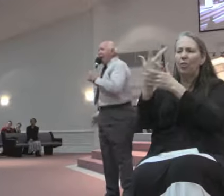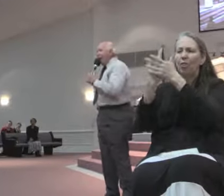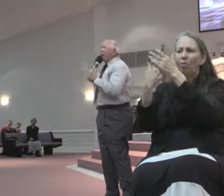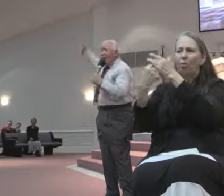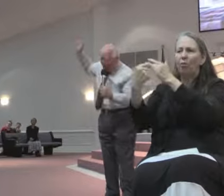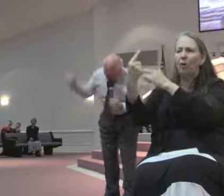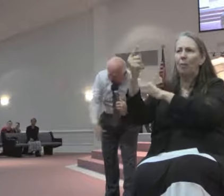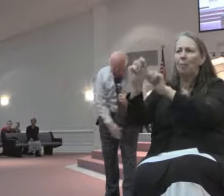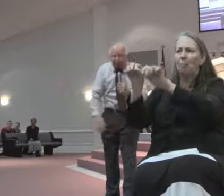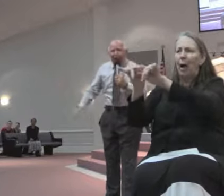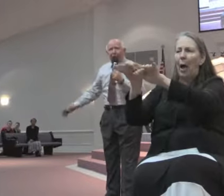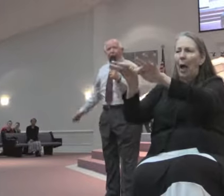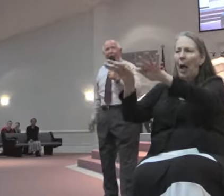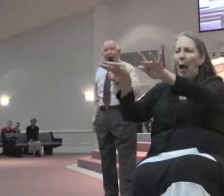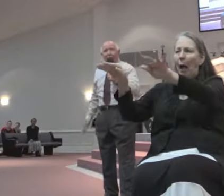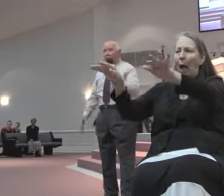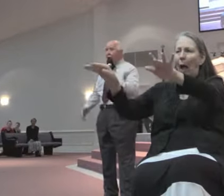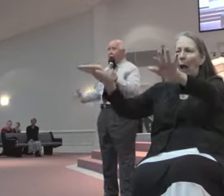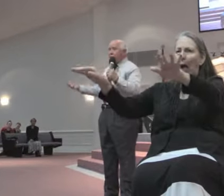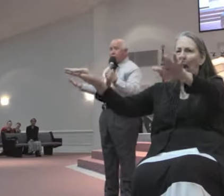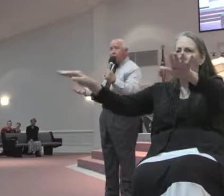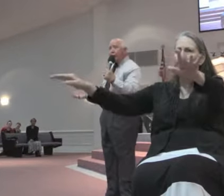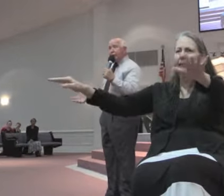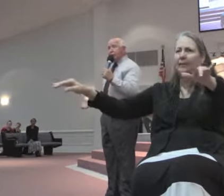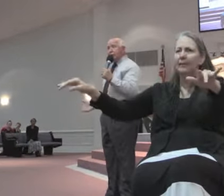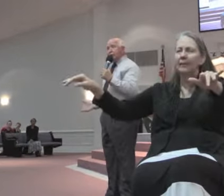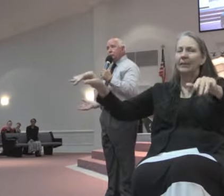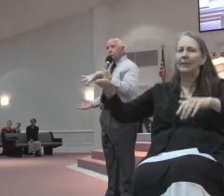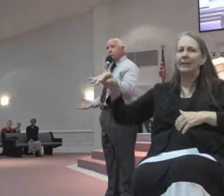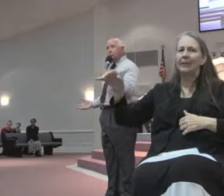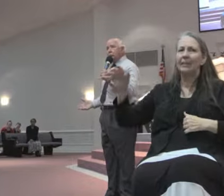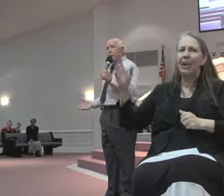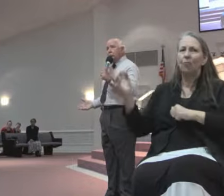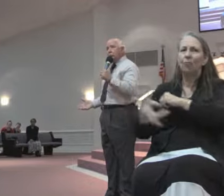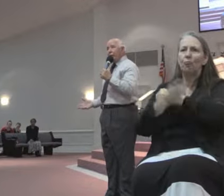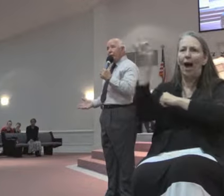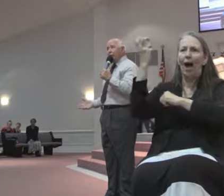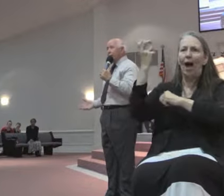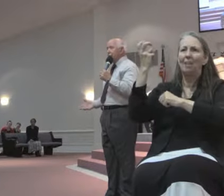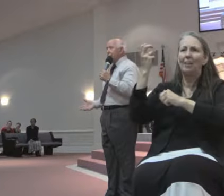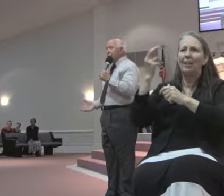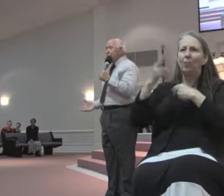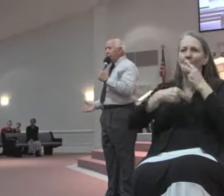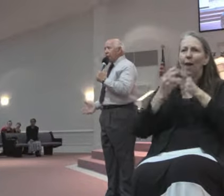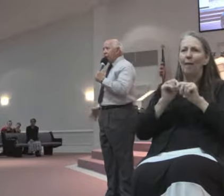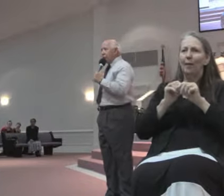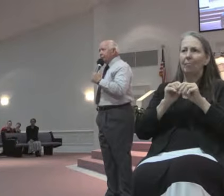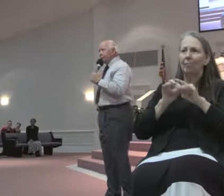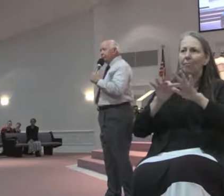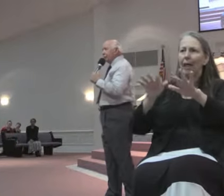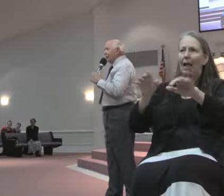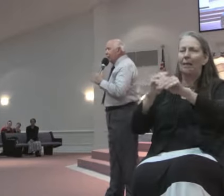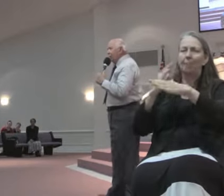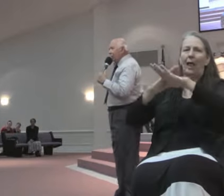doctrine into that apostolic revival, God took it. All right? He took